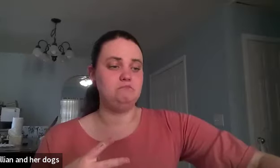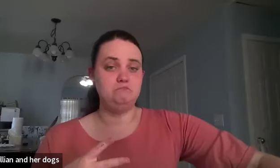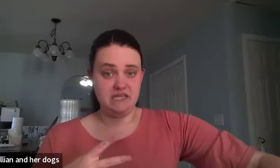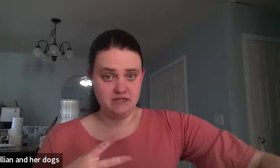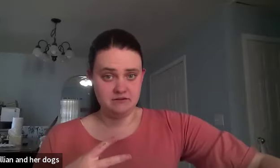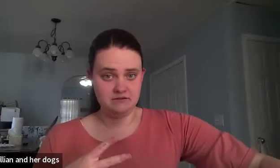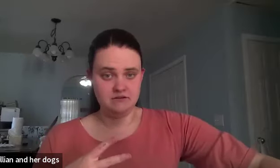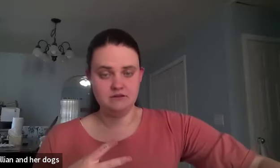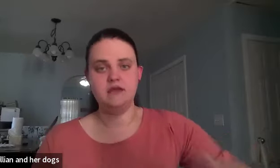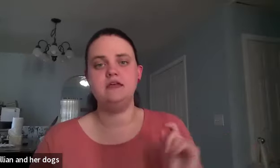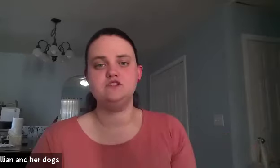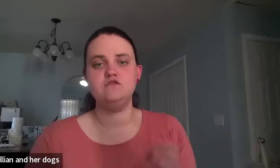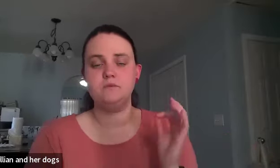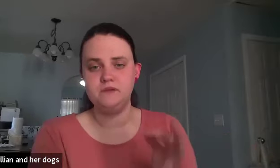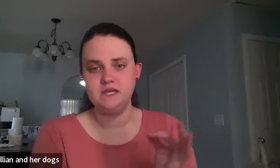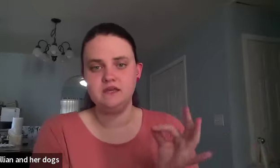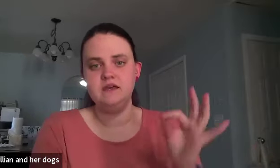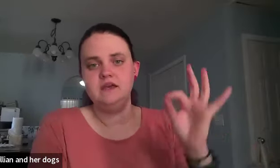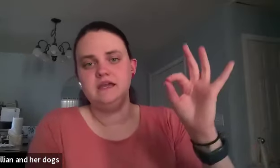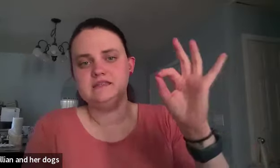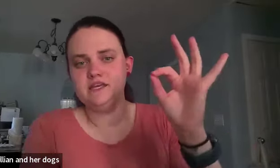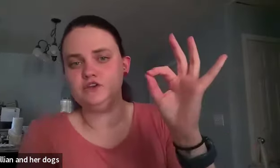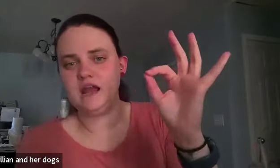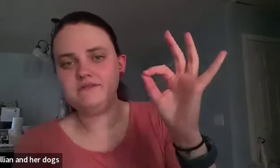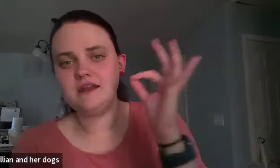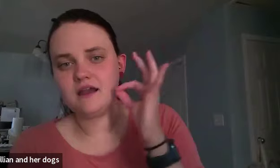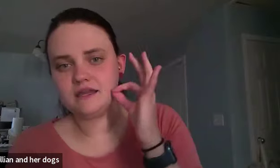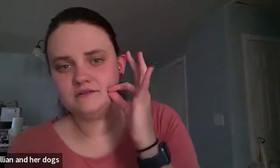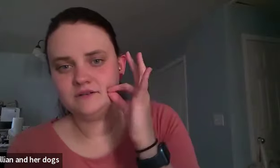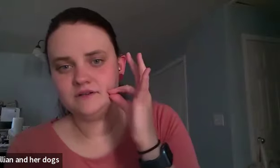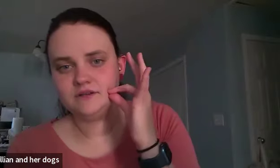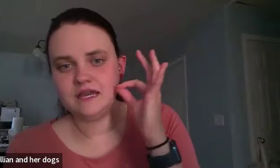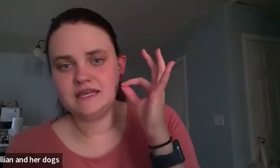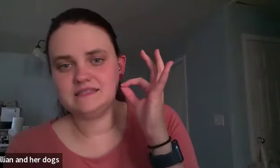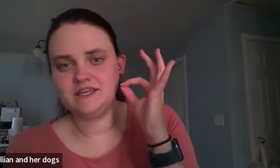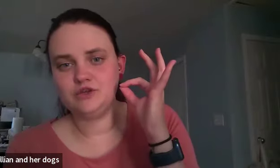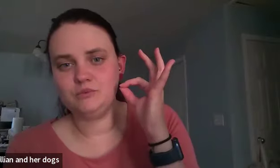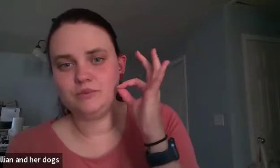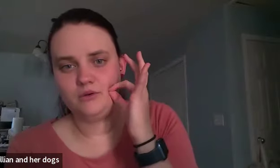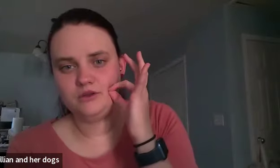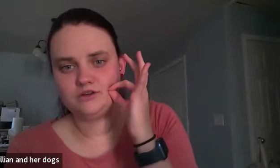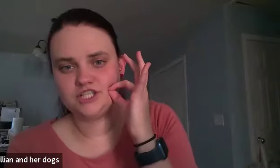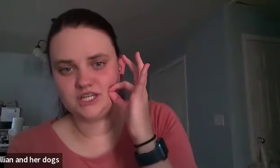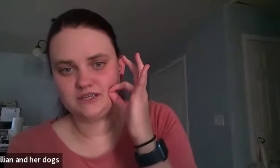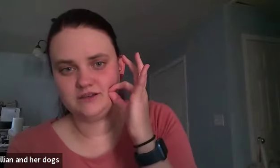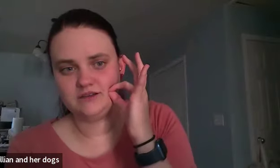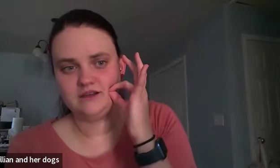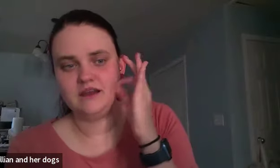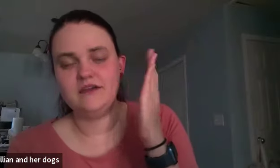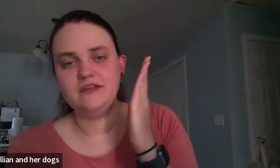B. And so for B, it's like you're going to have a 9. It's like you poke your cheek and